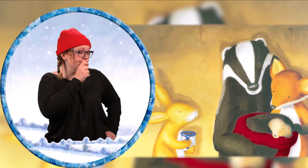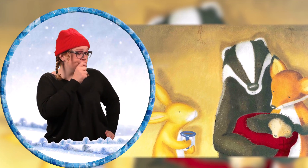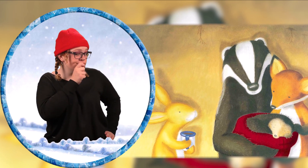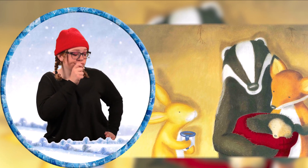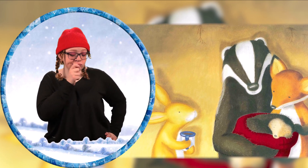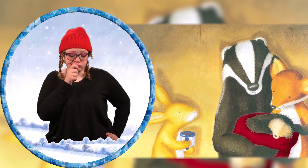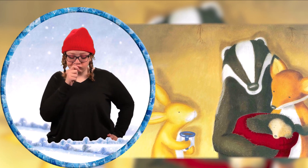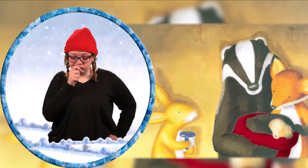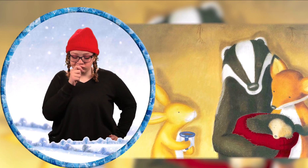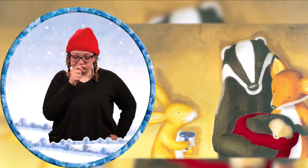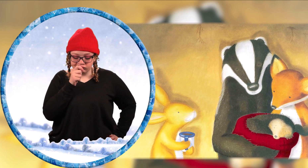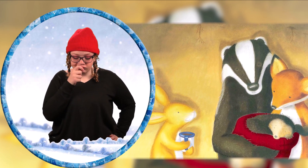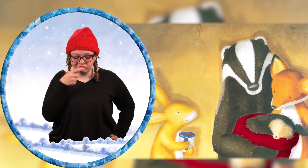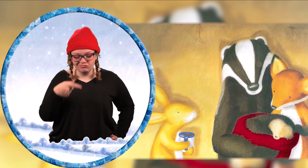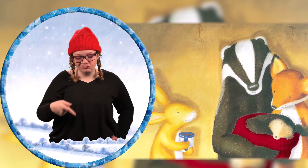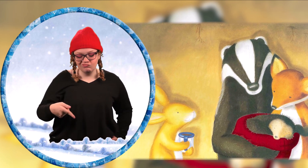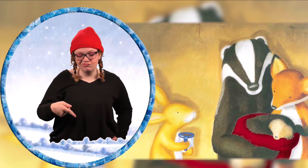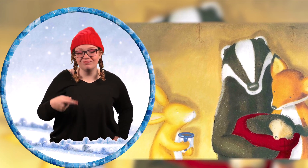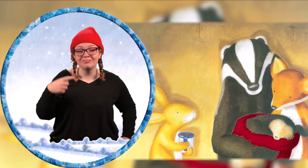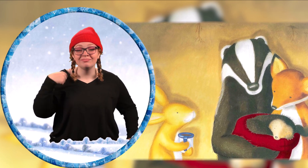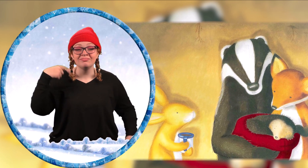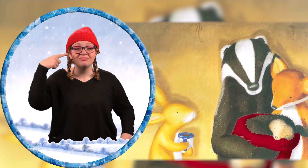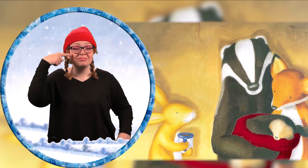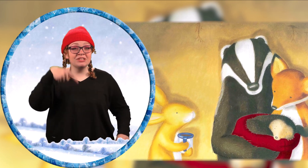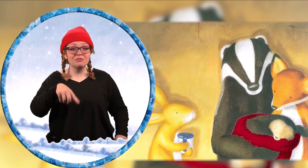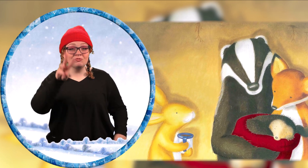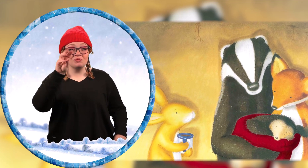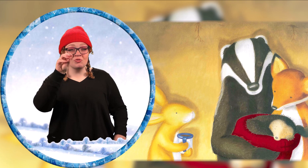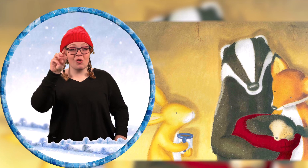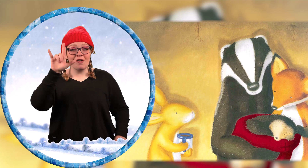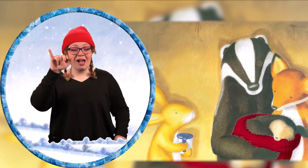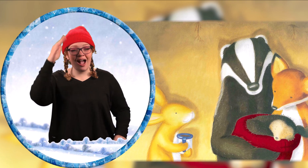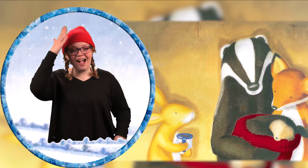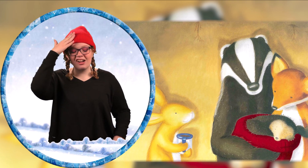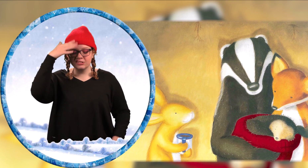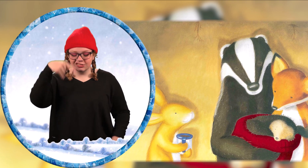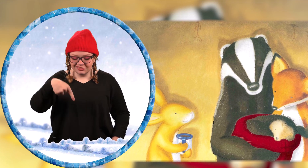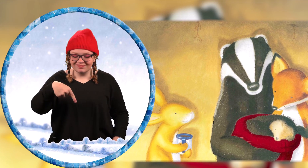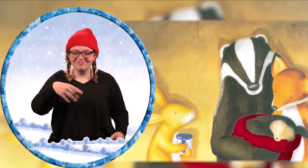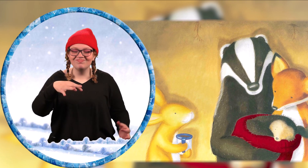Said Badger. "I think this woolly